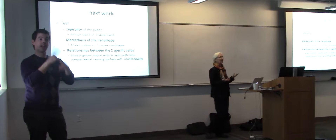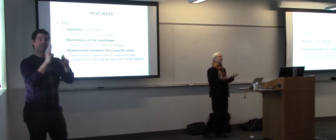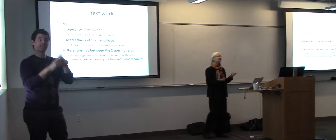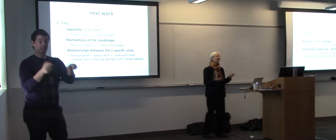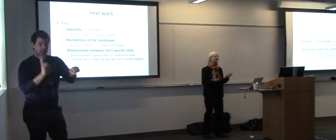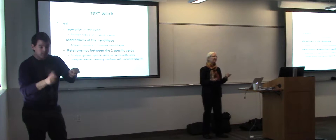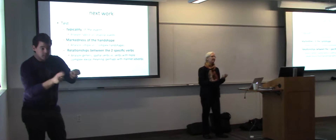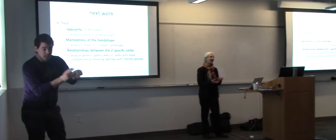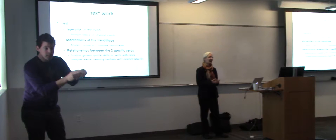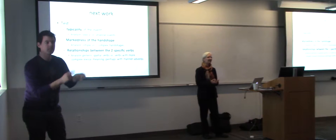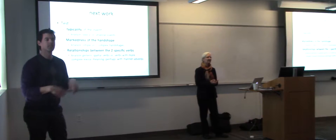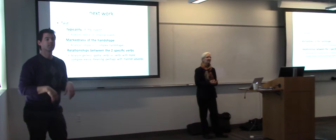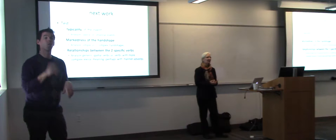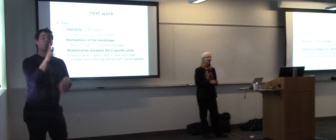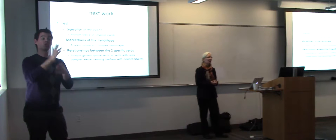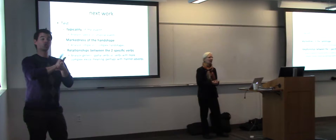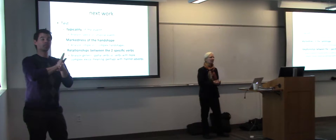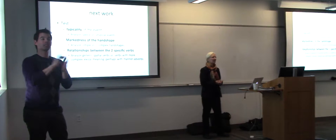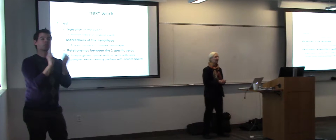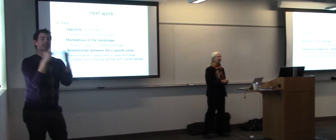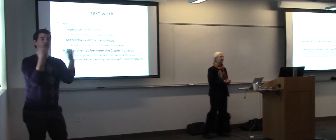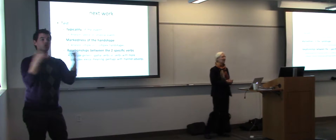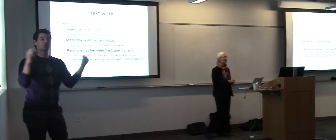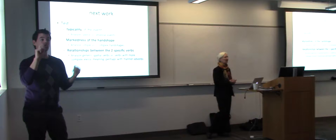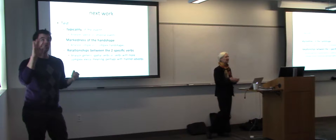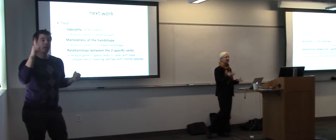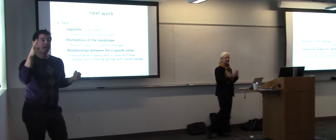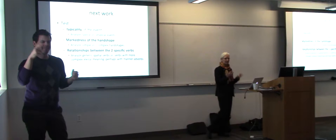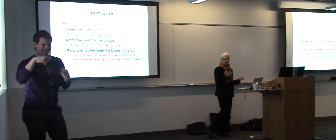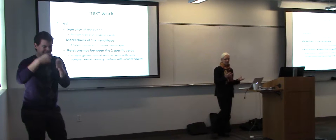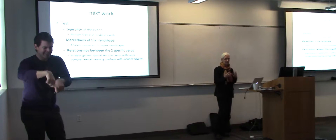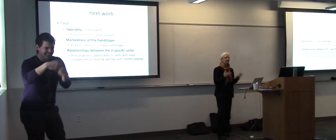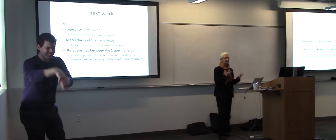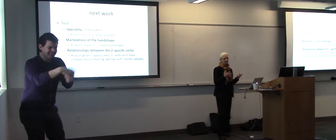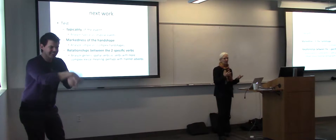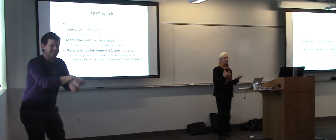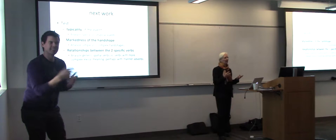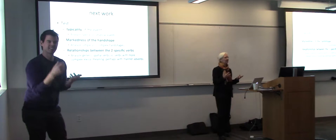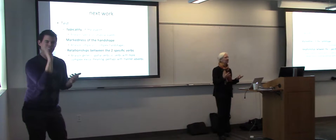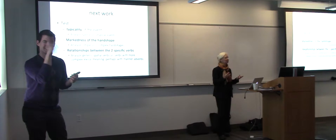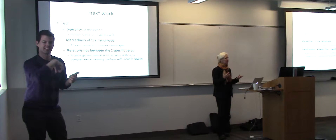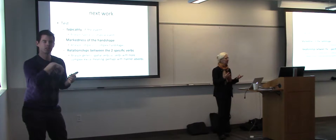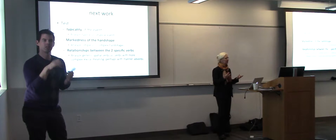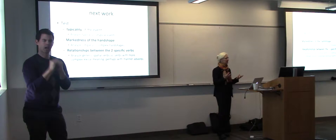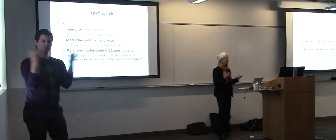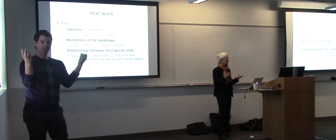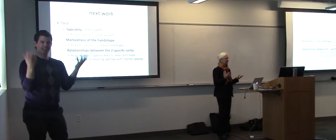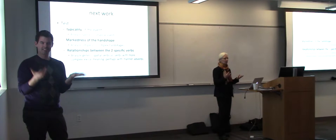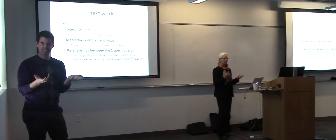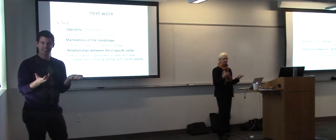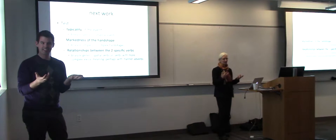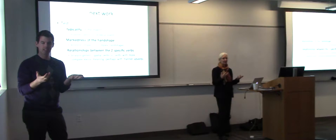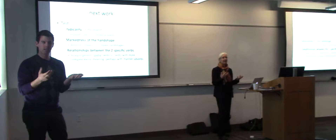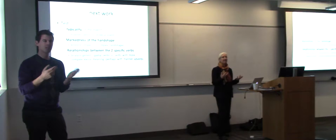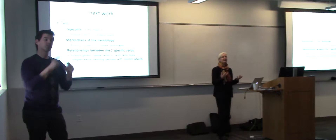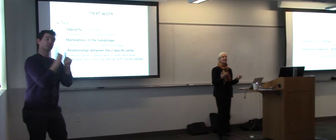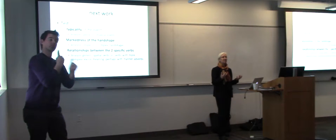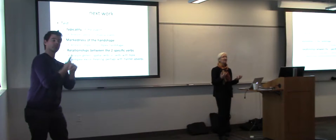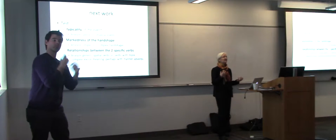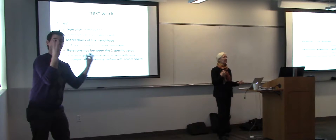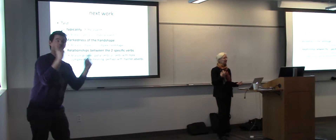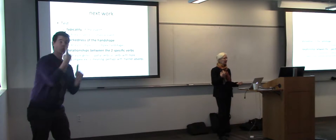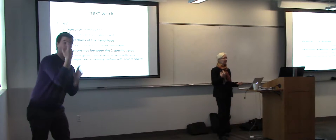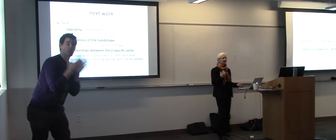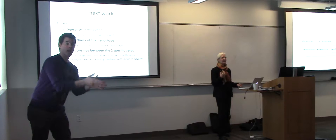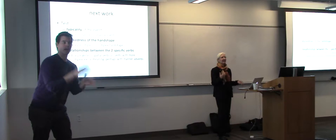wondering if in fact there are distinct differences in the way these 2 different sign languages deal